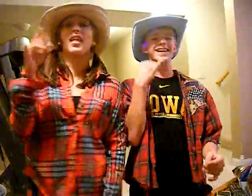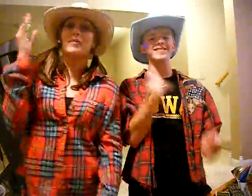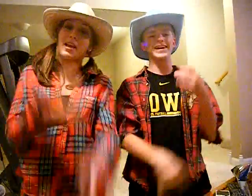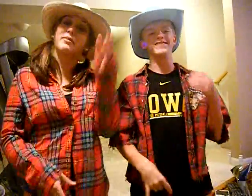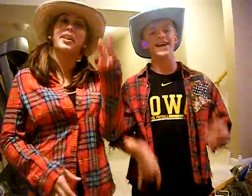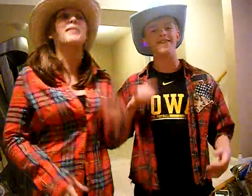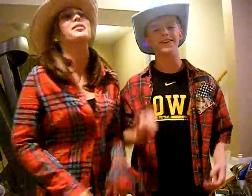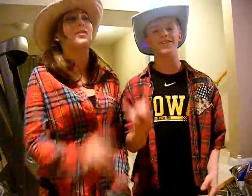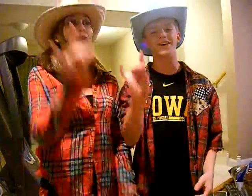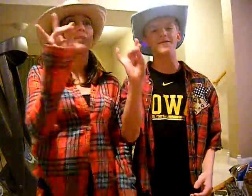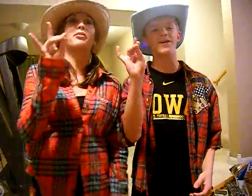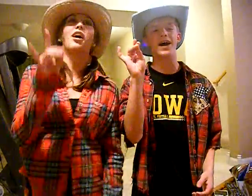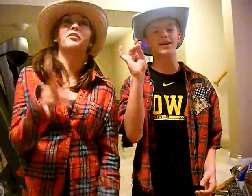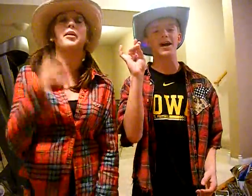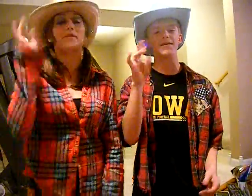fastab forget